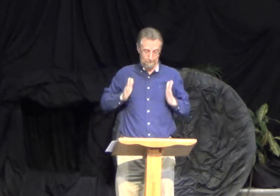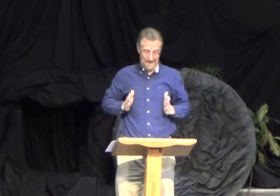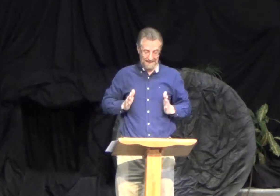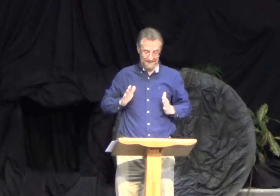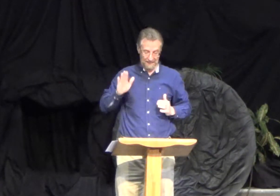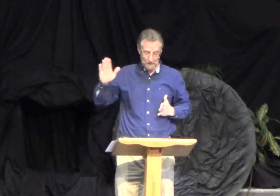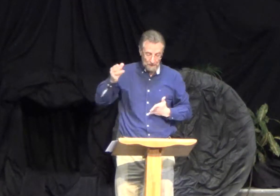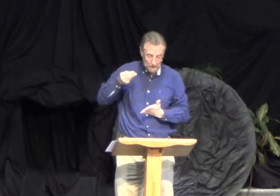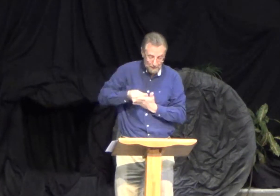Master,